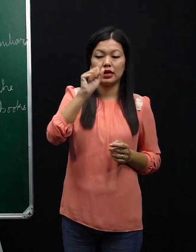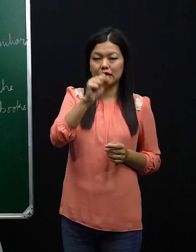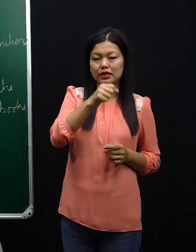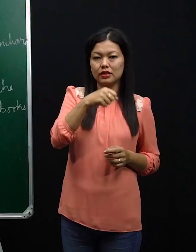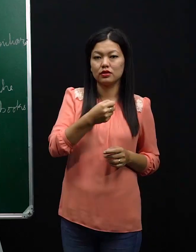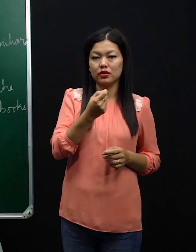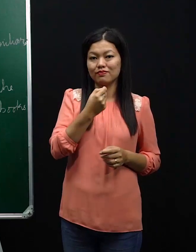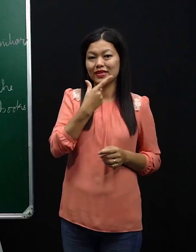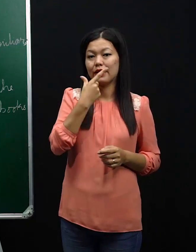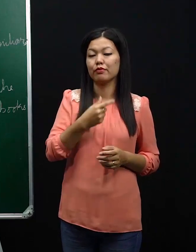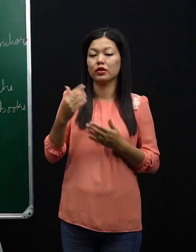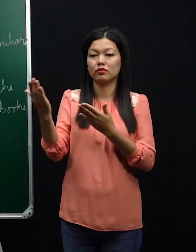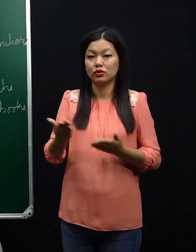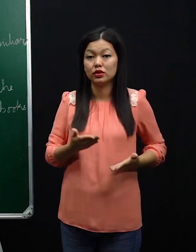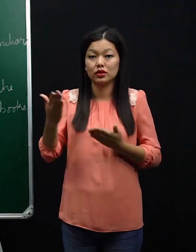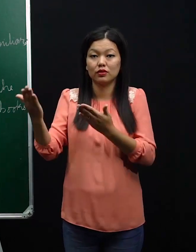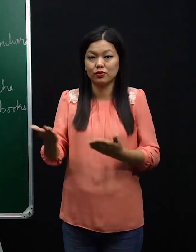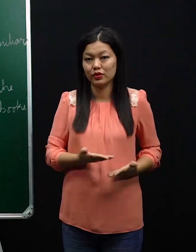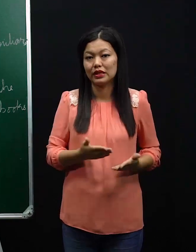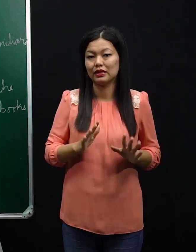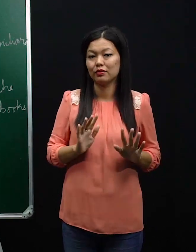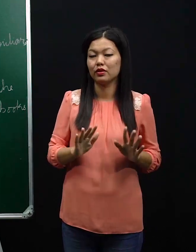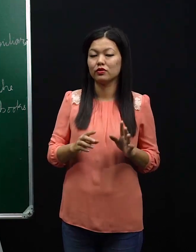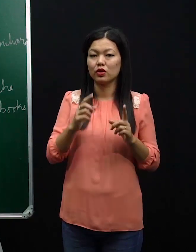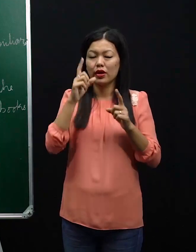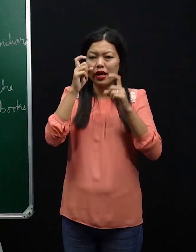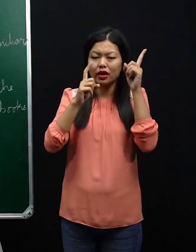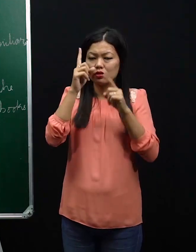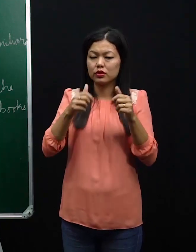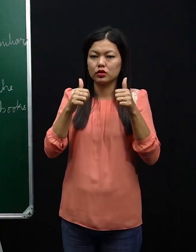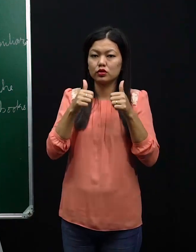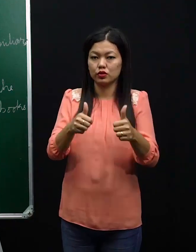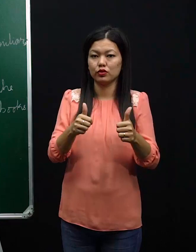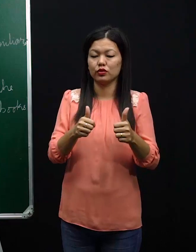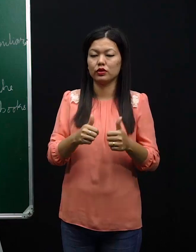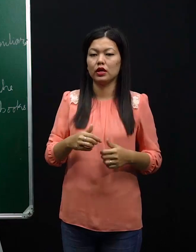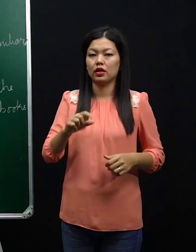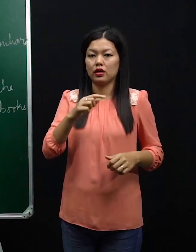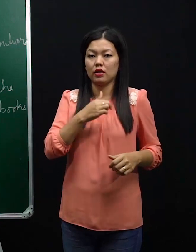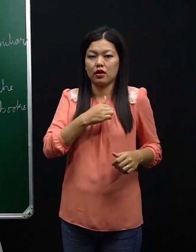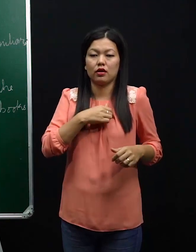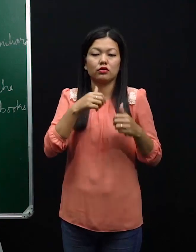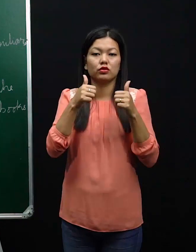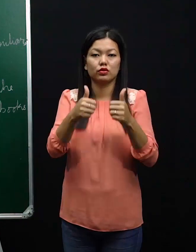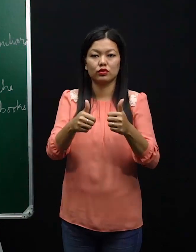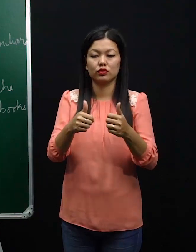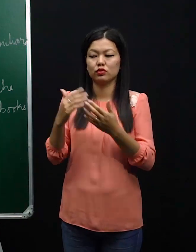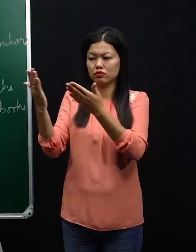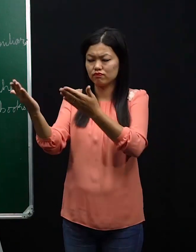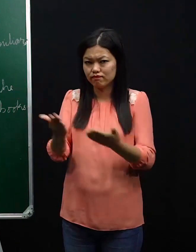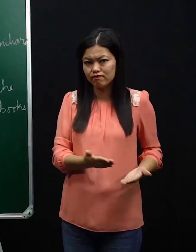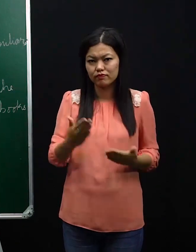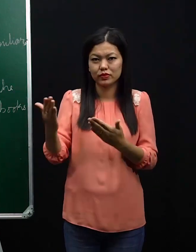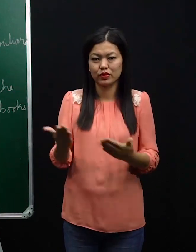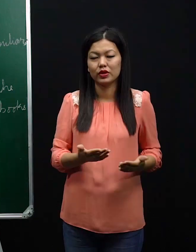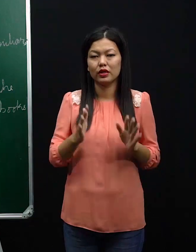not everyone can be hospitable. Sometimes you also might have experienced some friends whom you do not like very much might visit you and you are